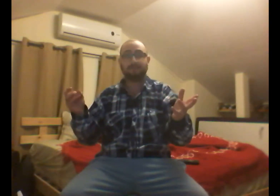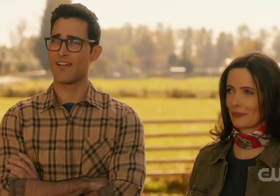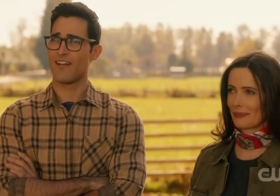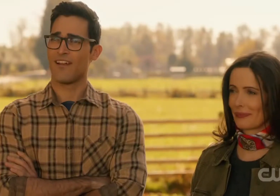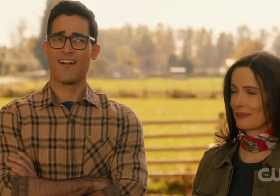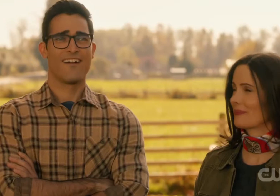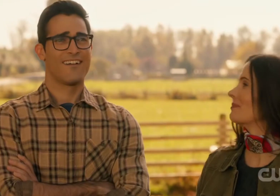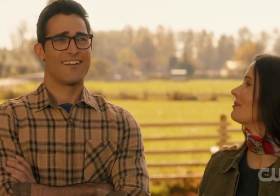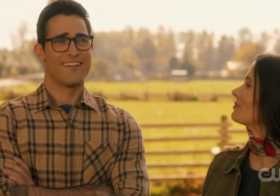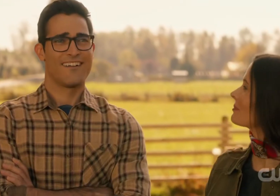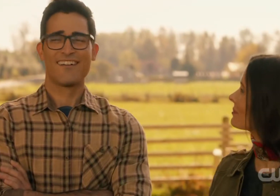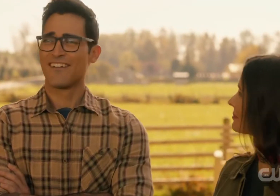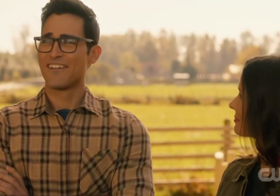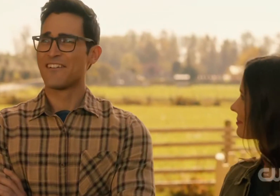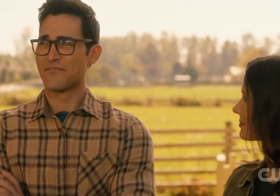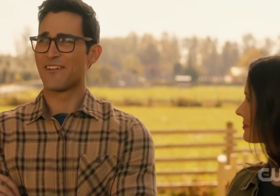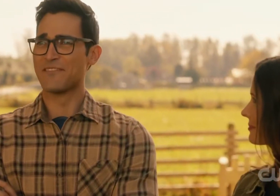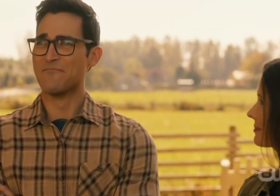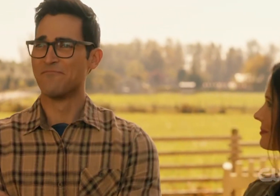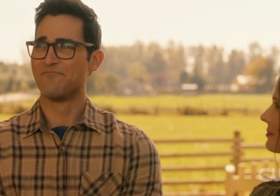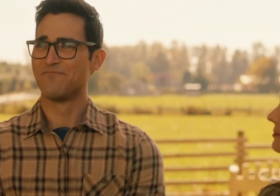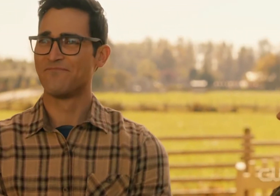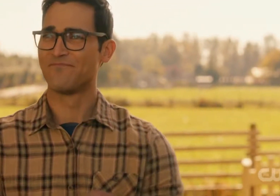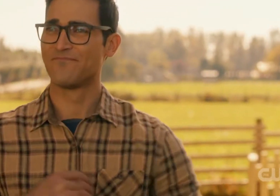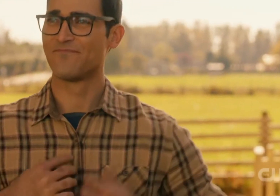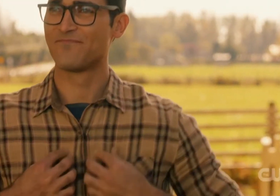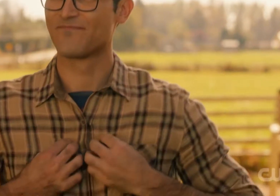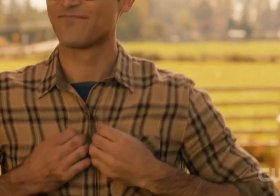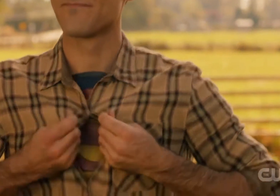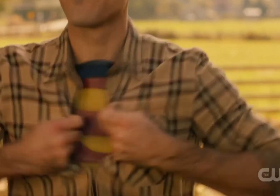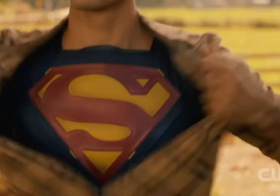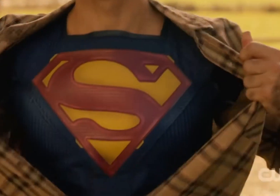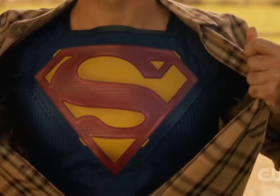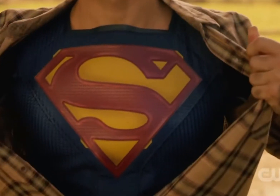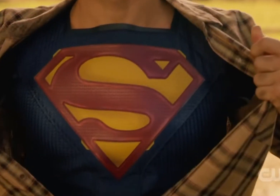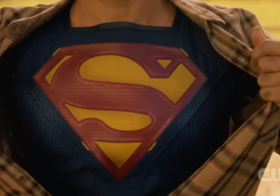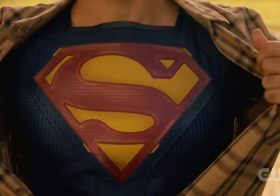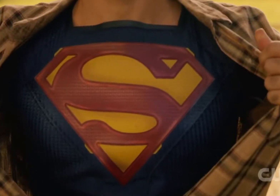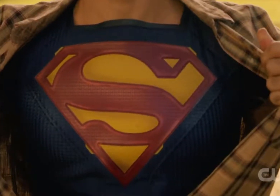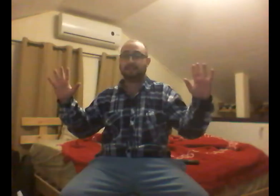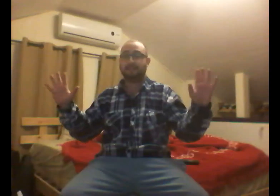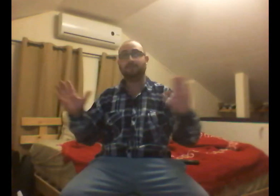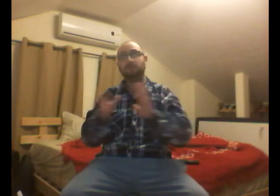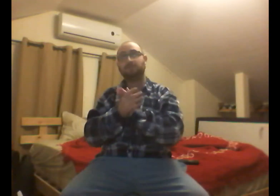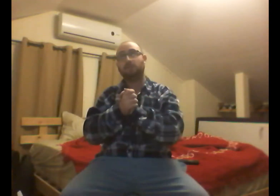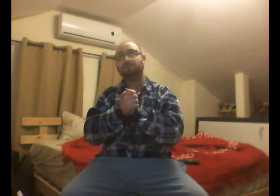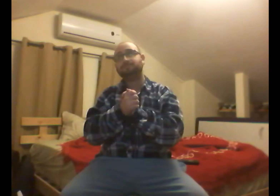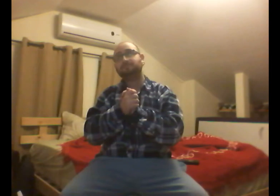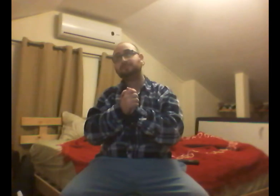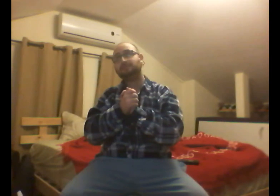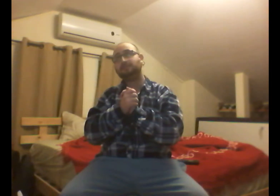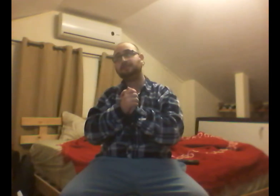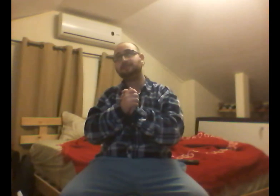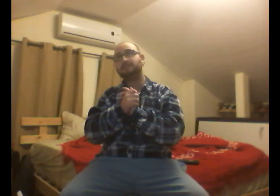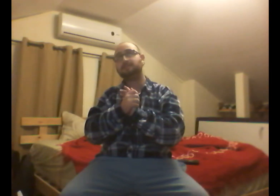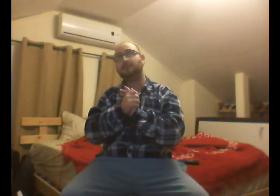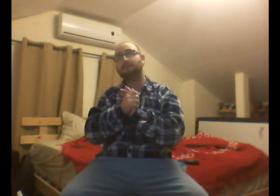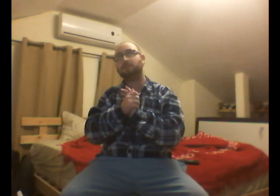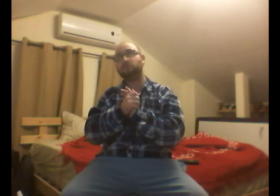And the fact that they actually brought in Superman into this thing is just icing on the cake. First of all, let's just talk about the